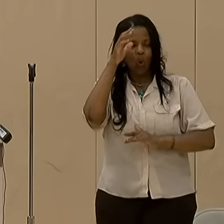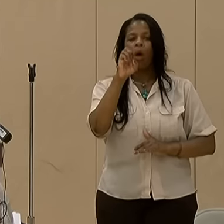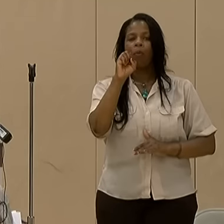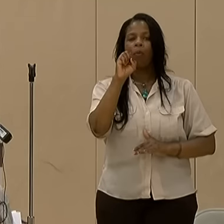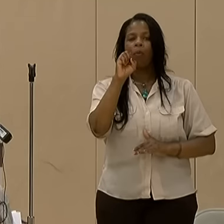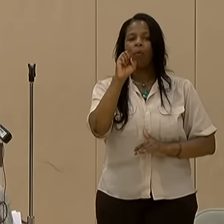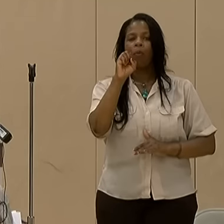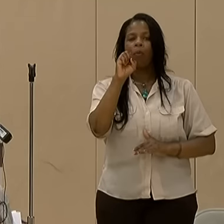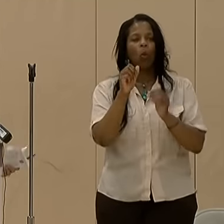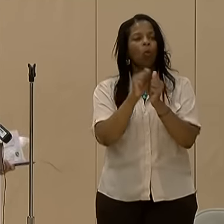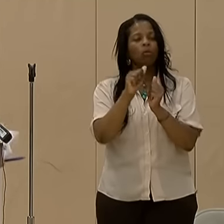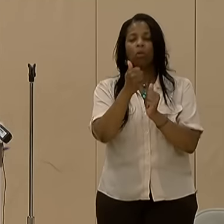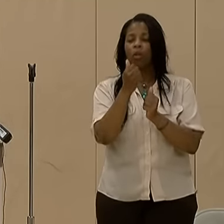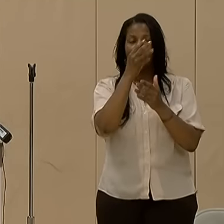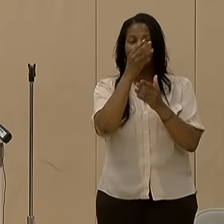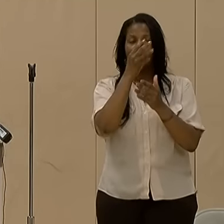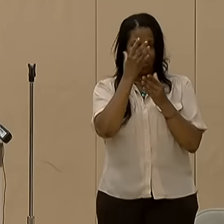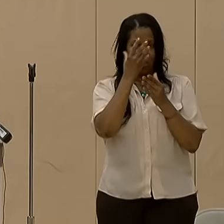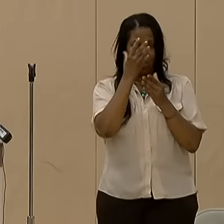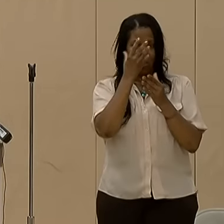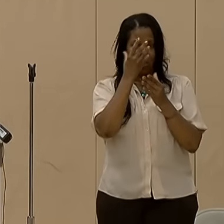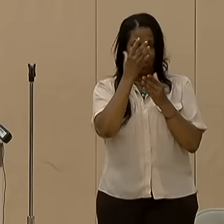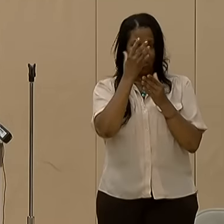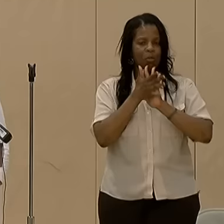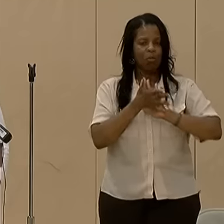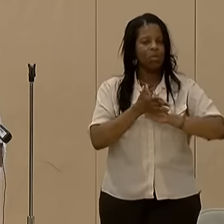as it's available. So.